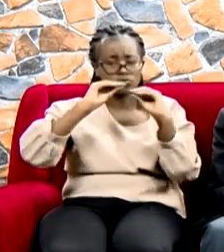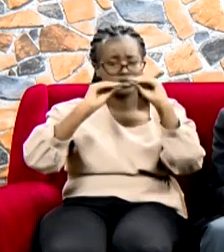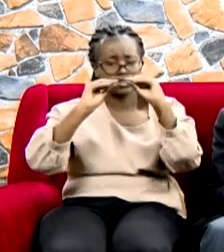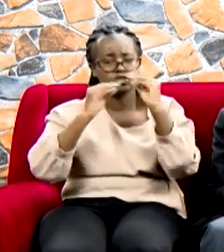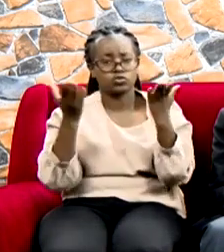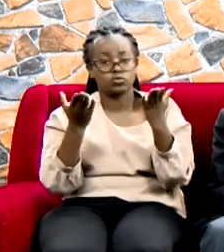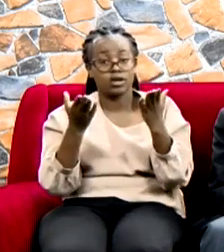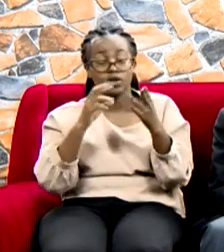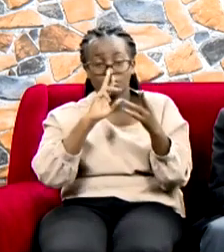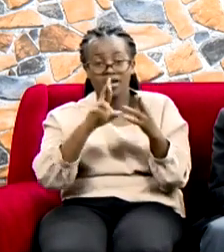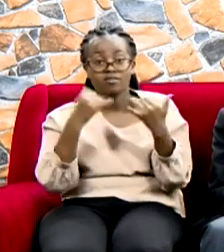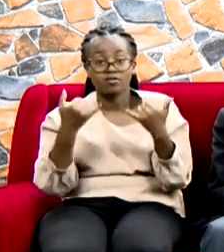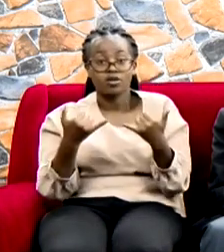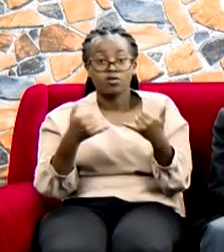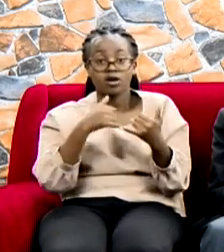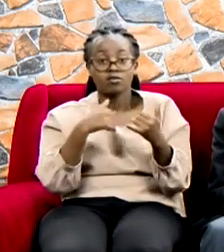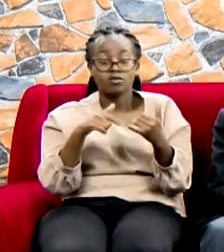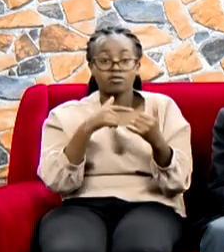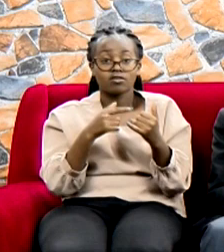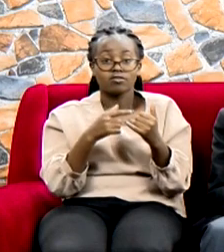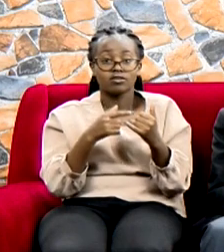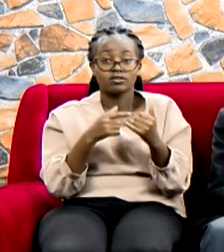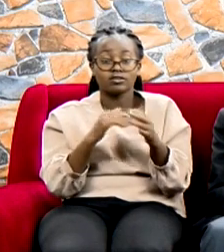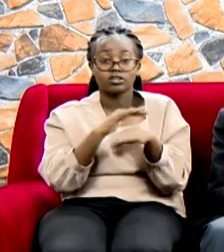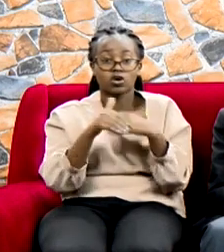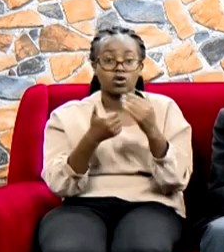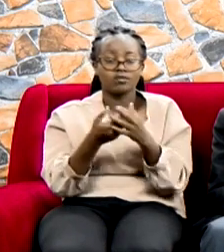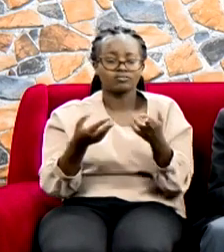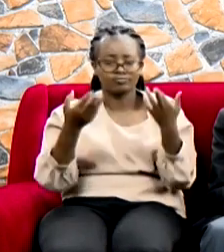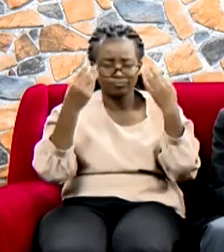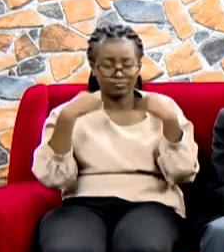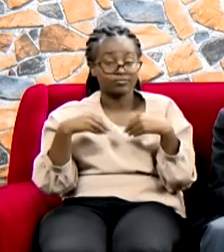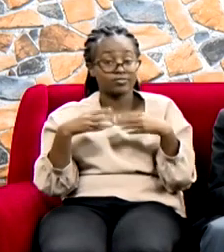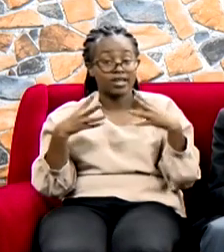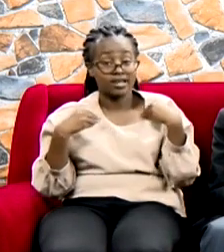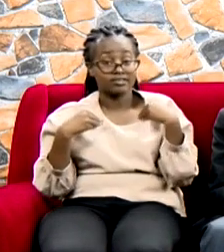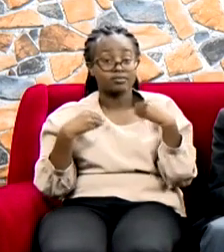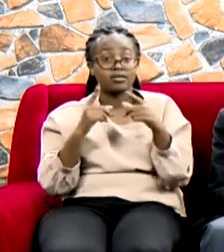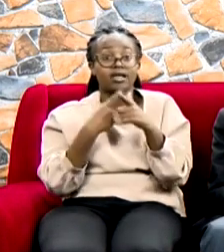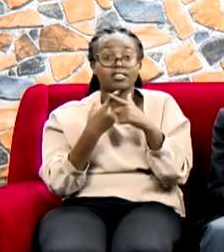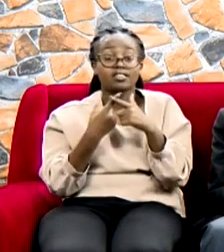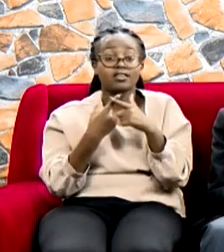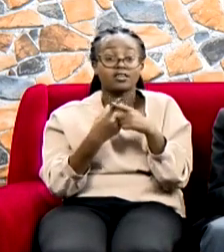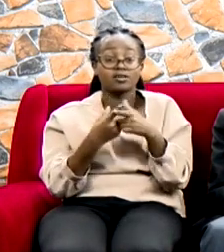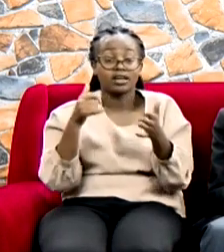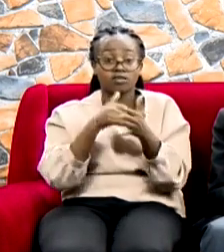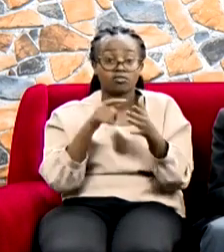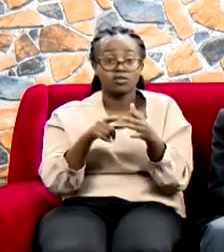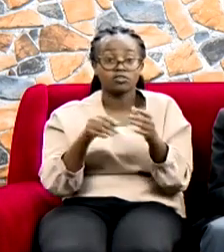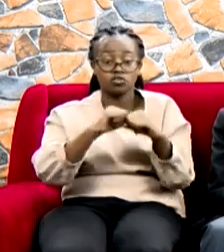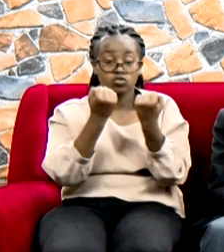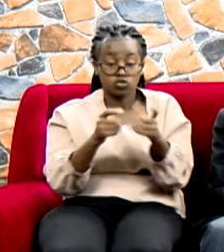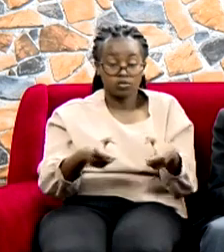even where you are. For now, we shall just take it all in slowly but surely. And also you can engage us on